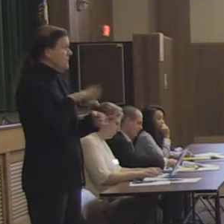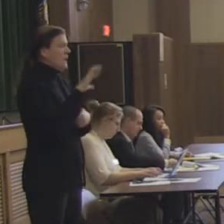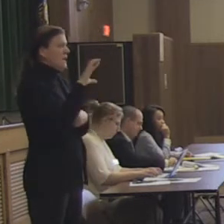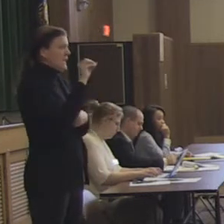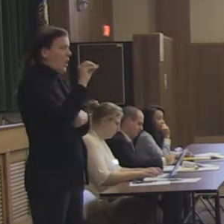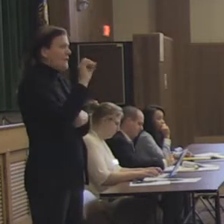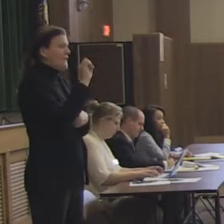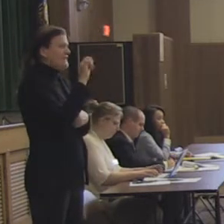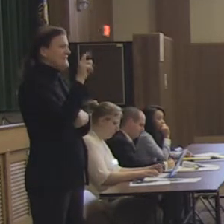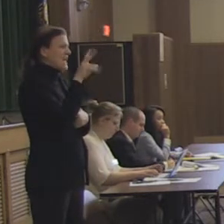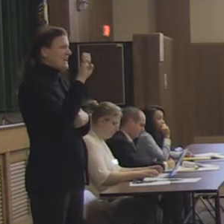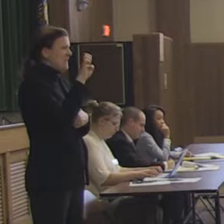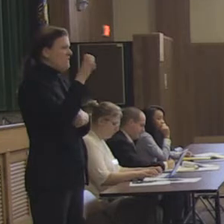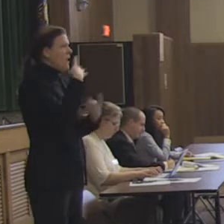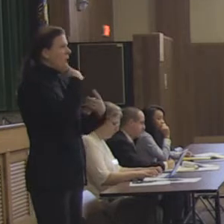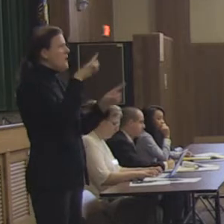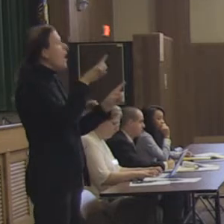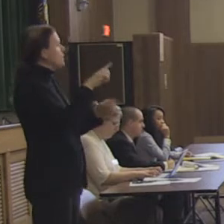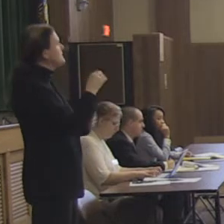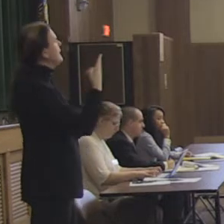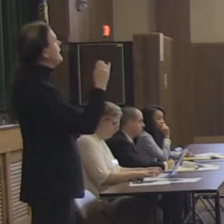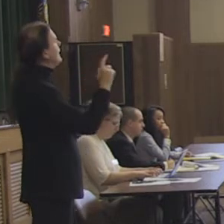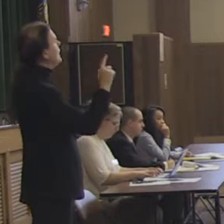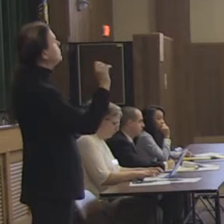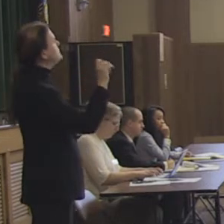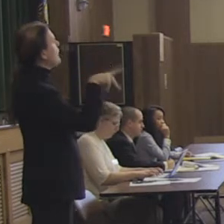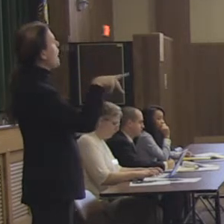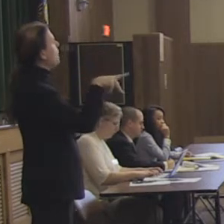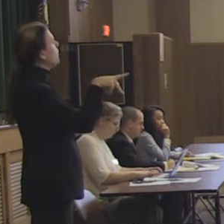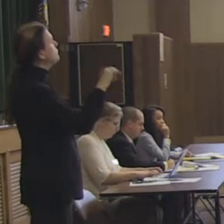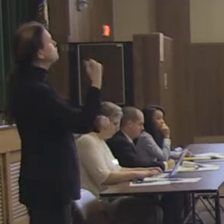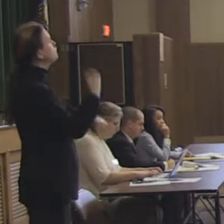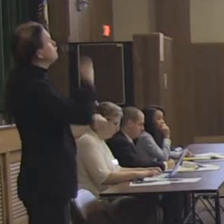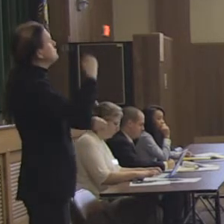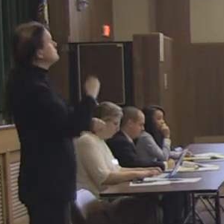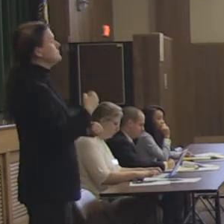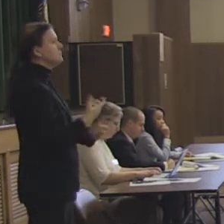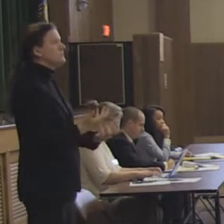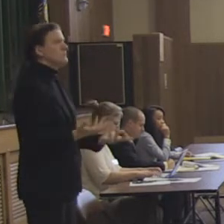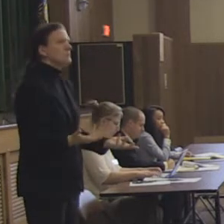Colon announced the closure of the Hilltop and Rehab programs.